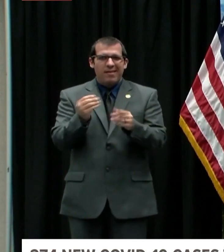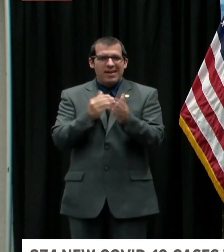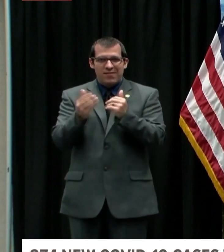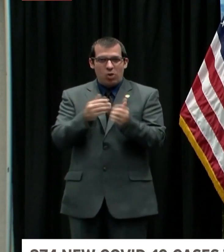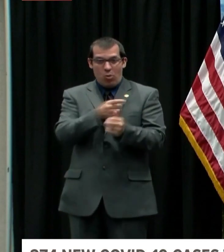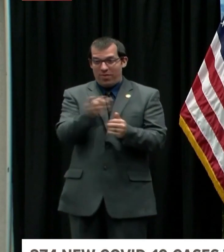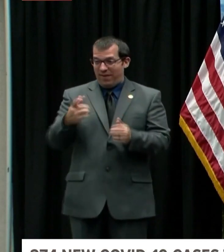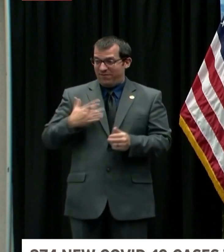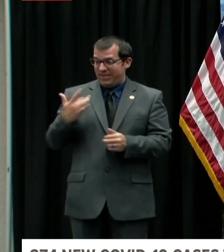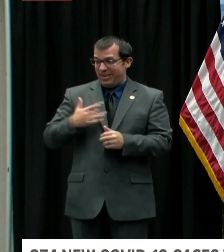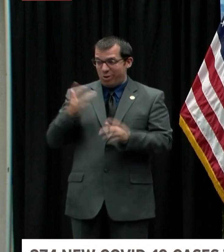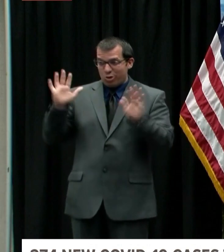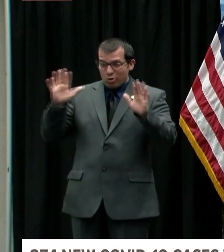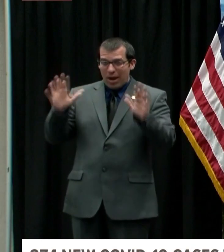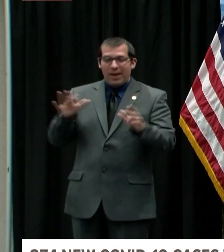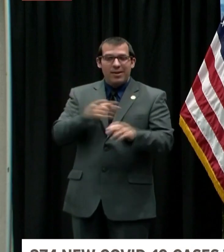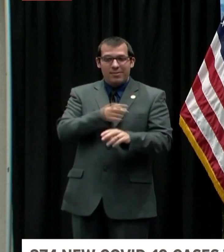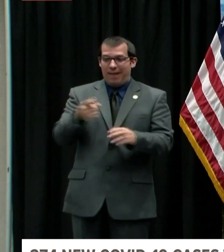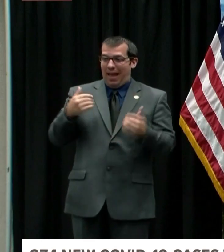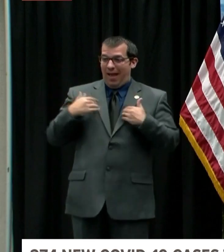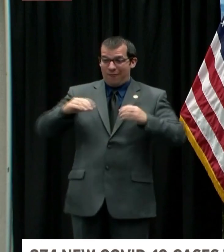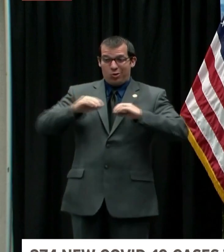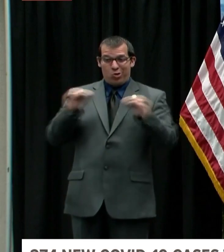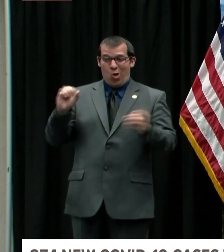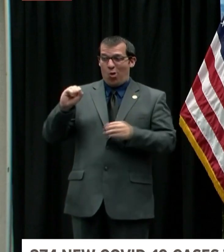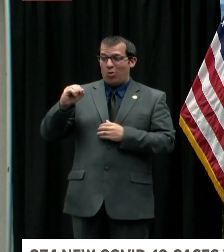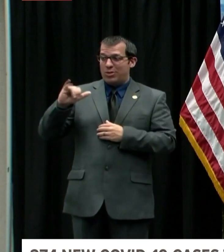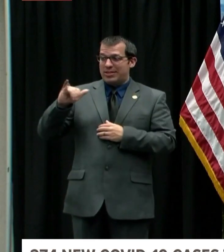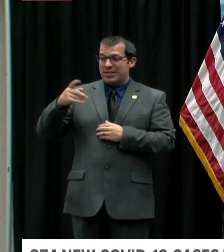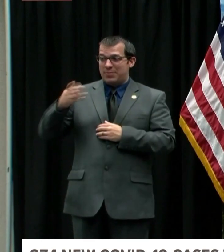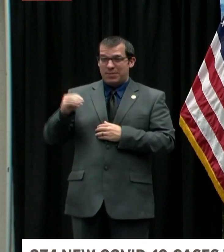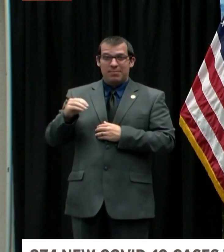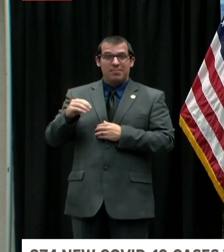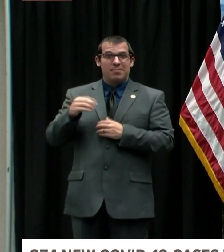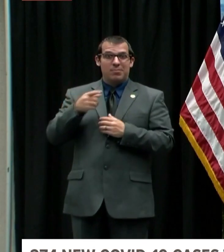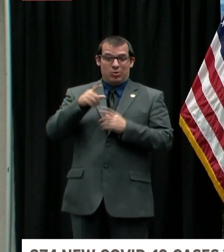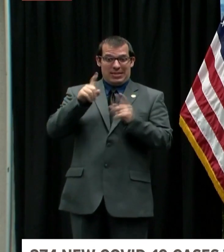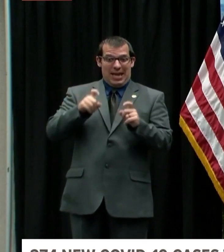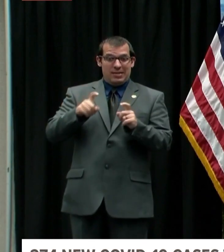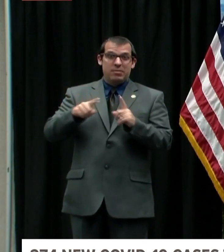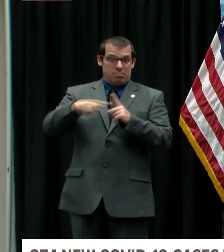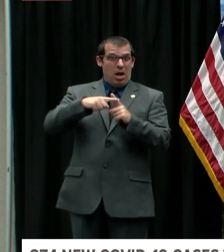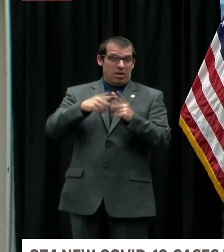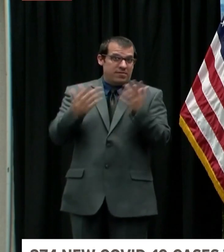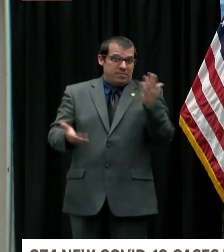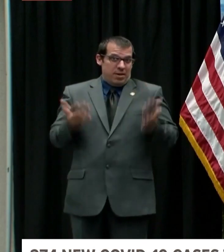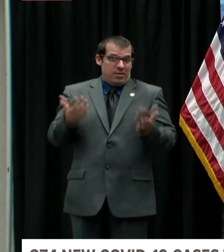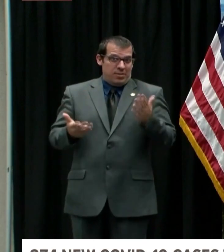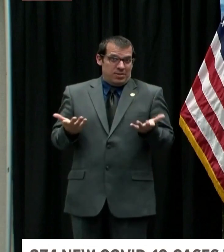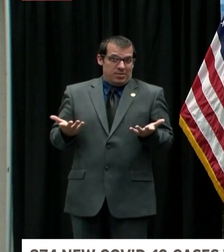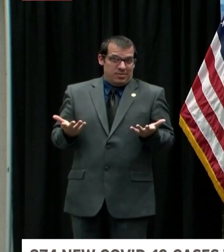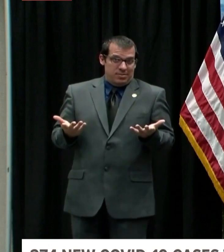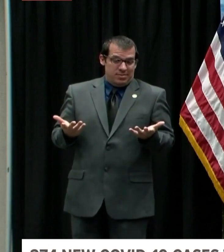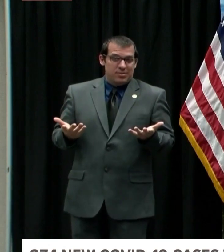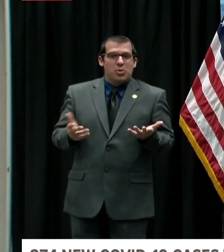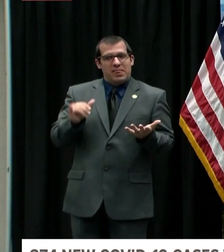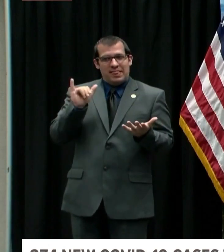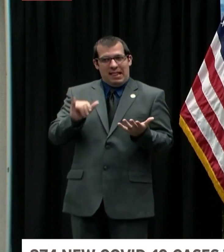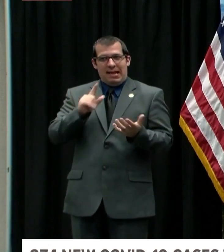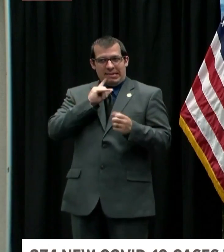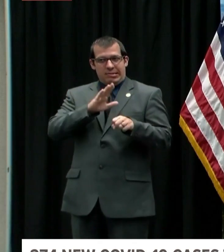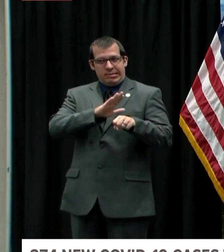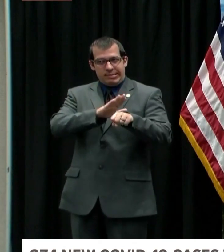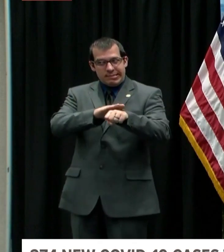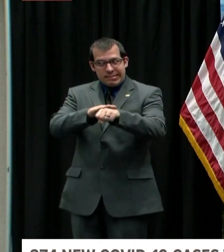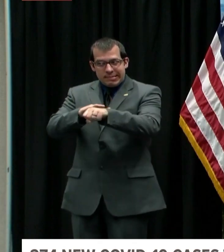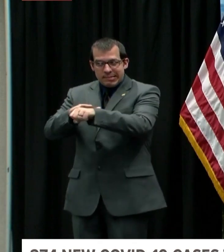feel great, they might be asymptomatic. If you get a test, you very well could be positive. And so this is a cautionary